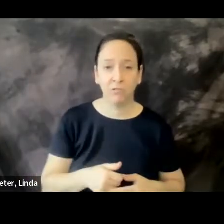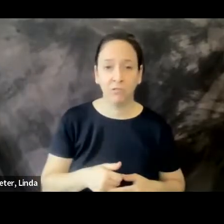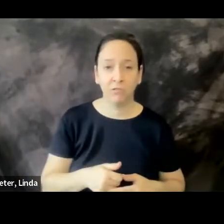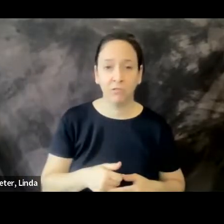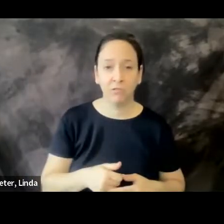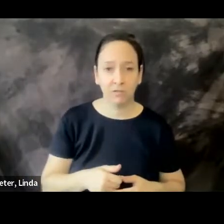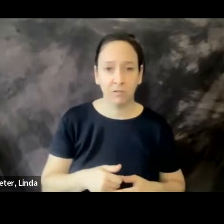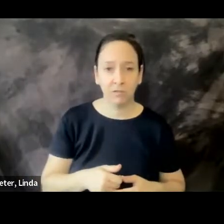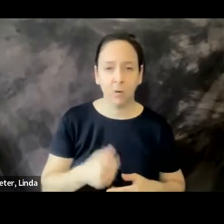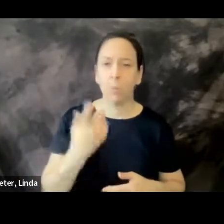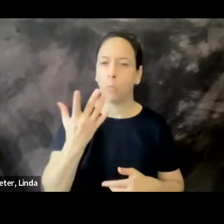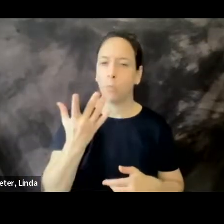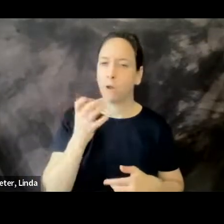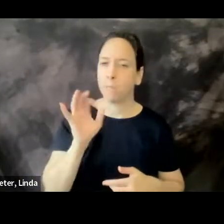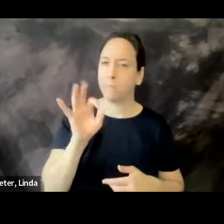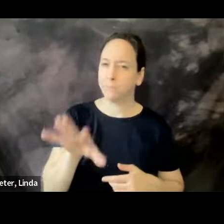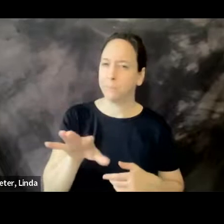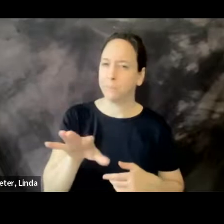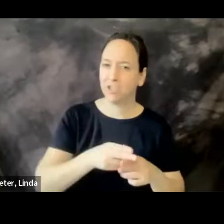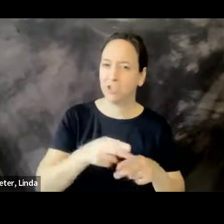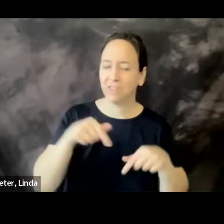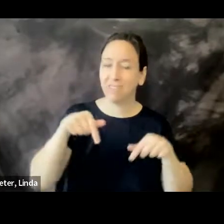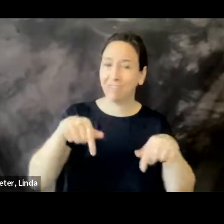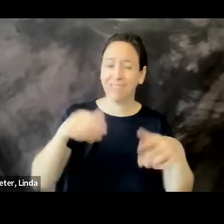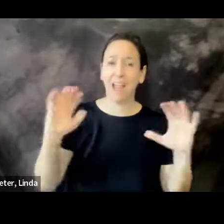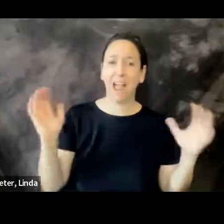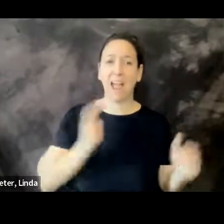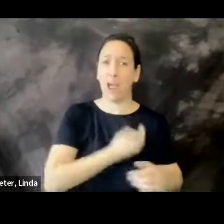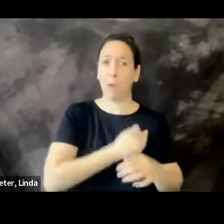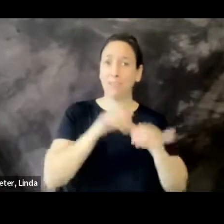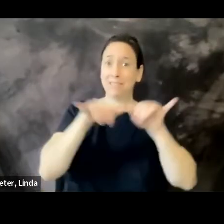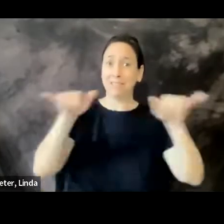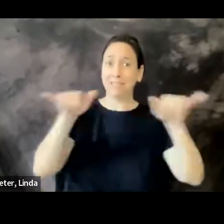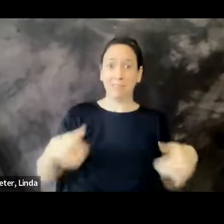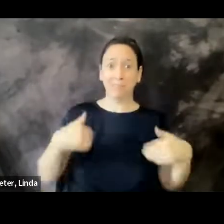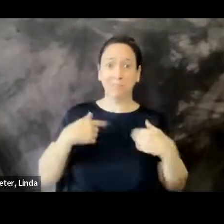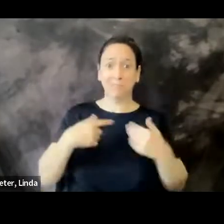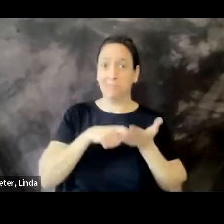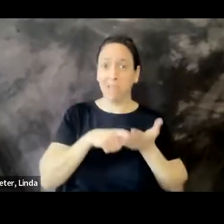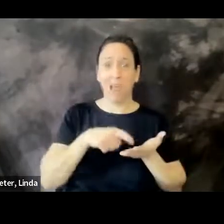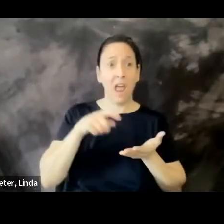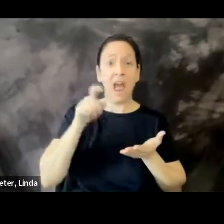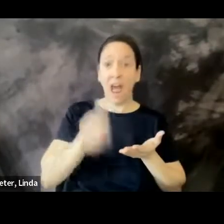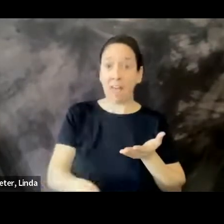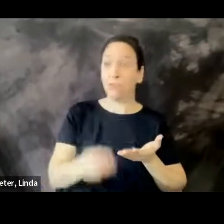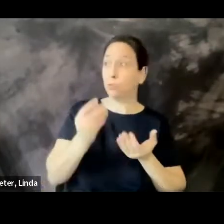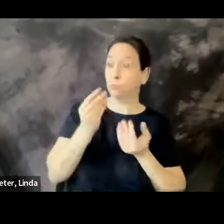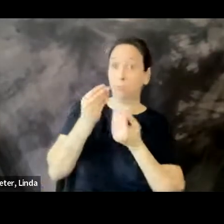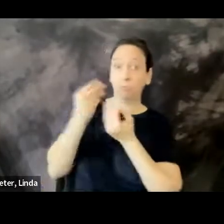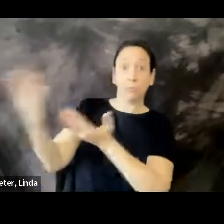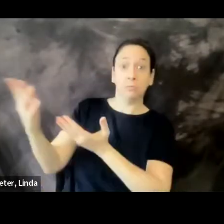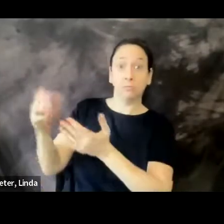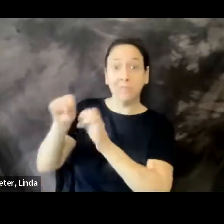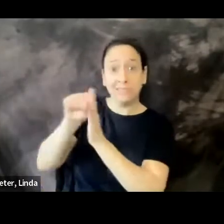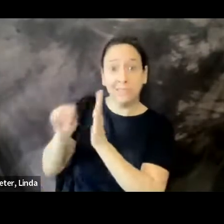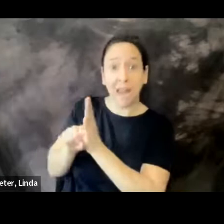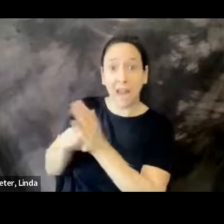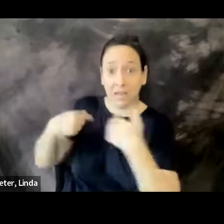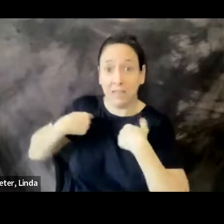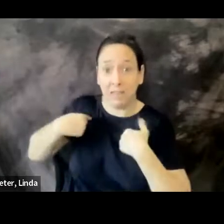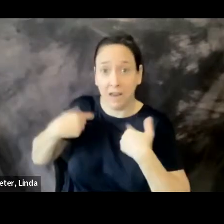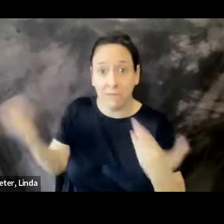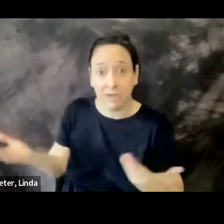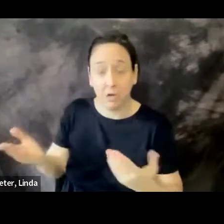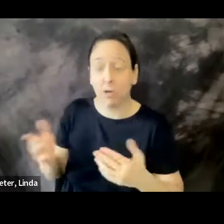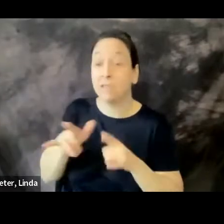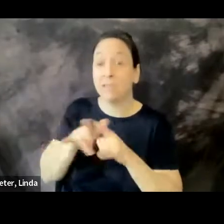of tension in our system where in order to get benefits, you need to make yourself visible to the state, but there's also a lot of risks of making